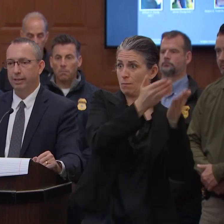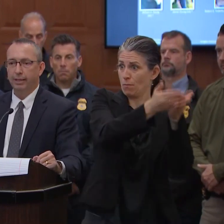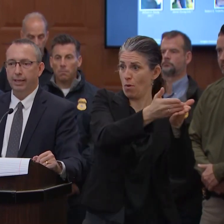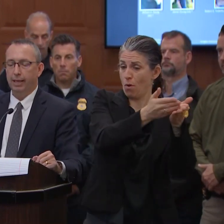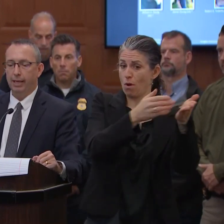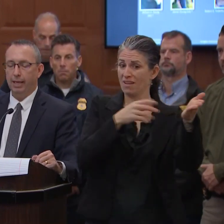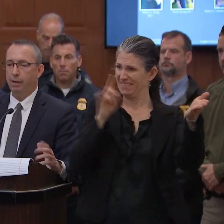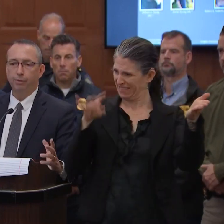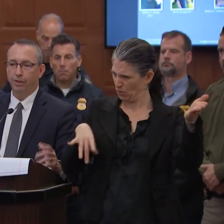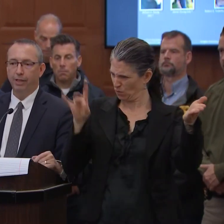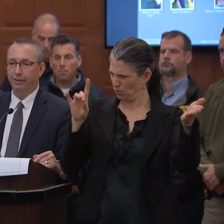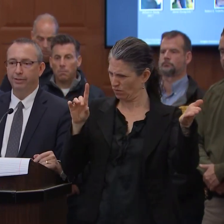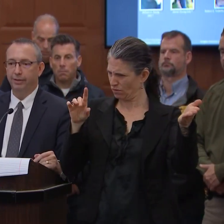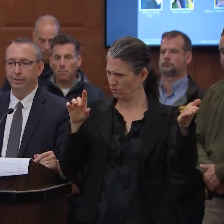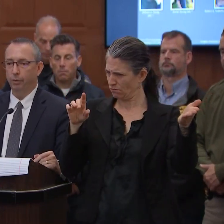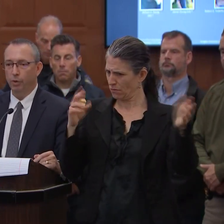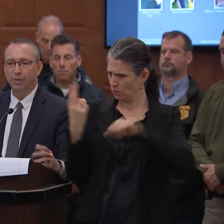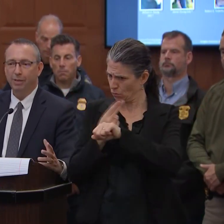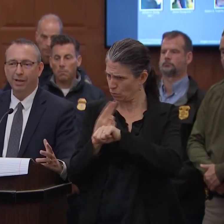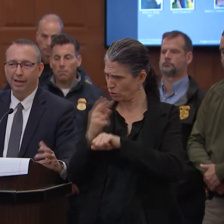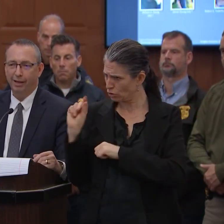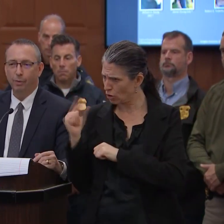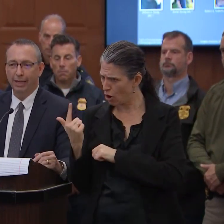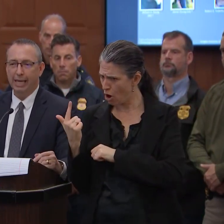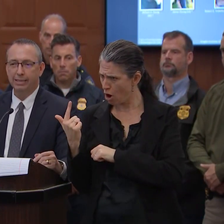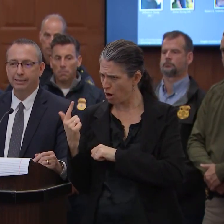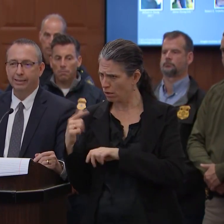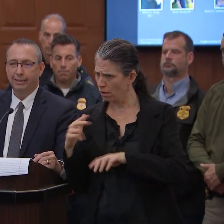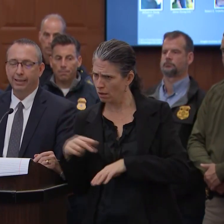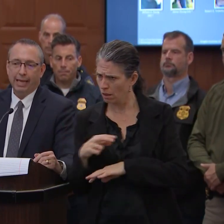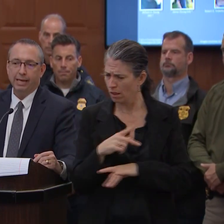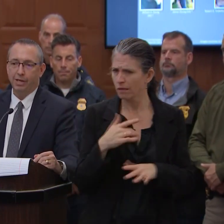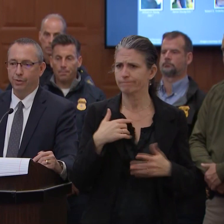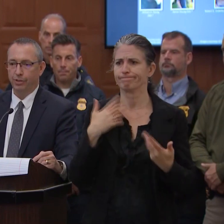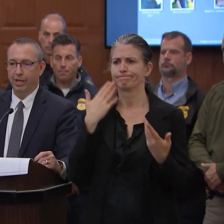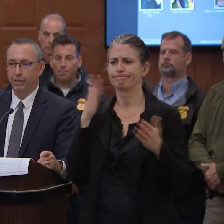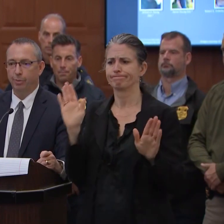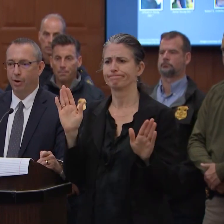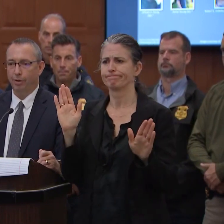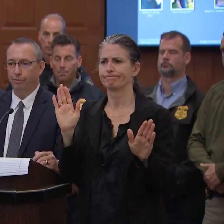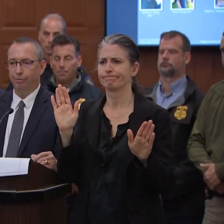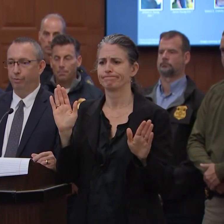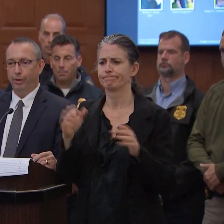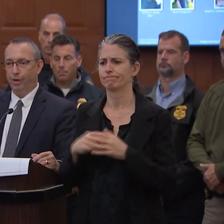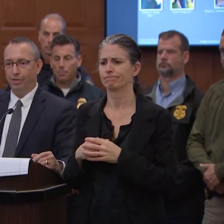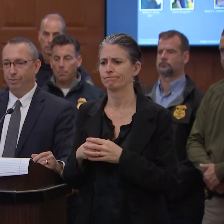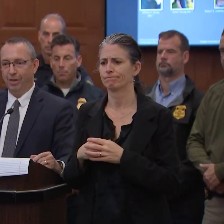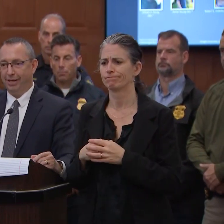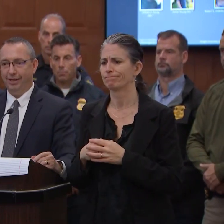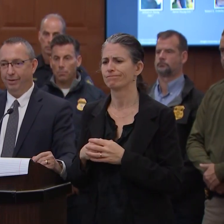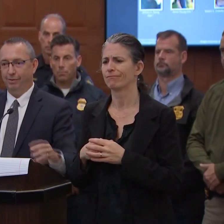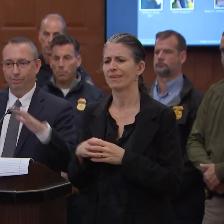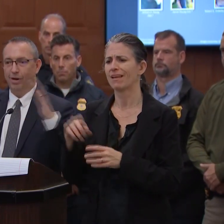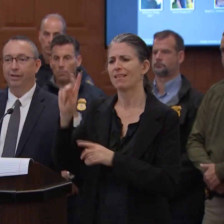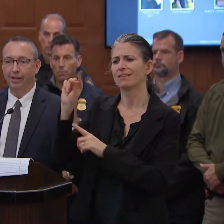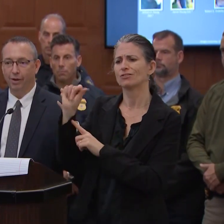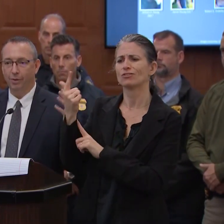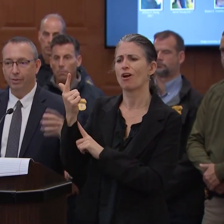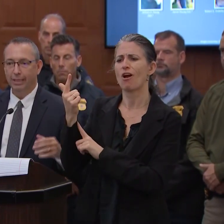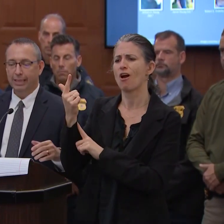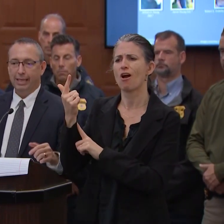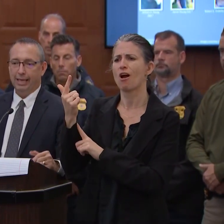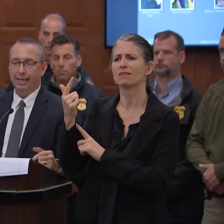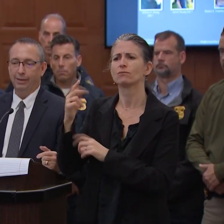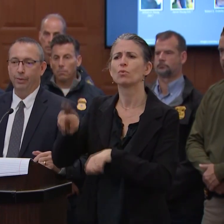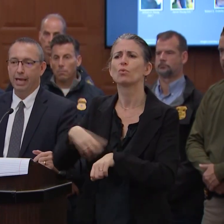to that. I would think that they would be, but I don't want to guess. Canines are a standard part of, we lost somebody here, where did they